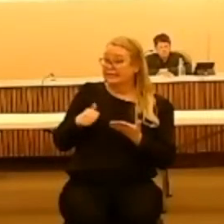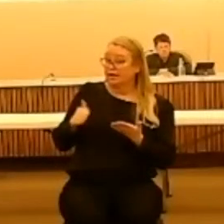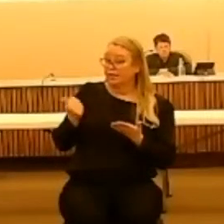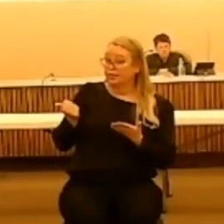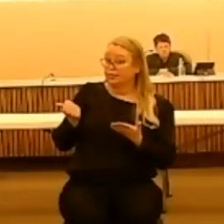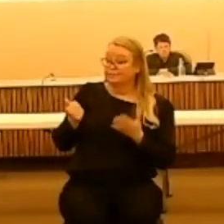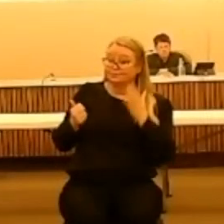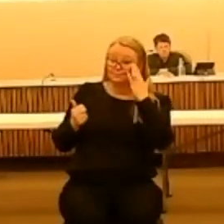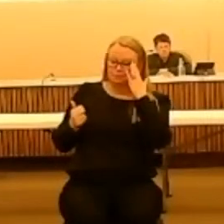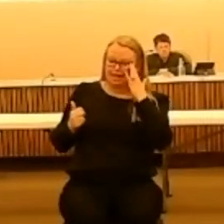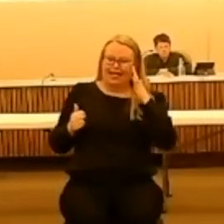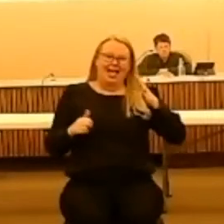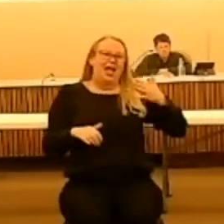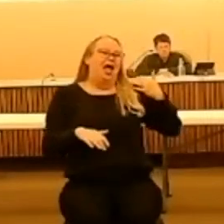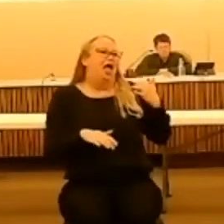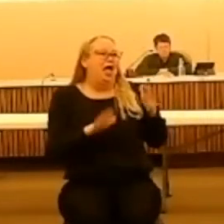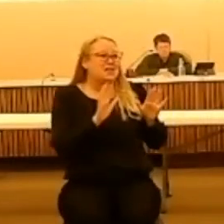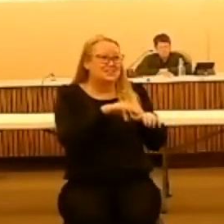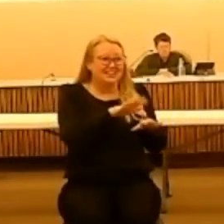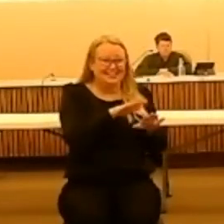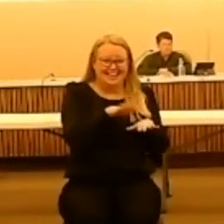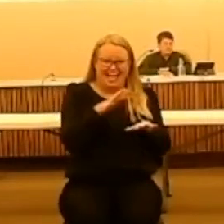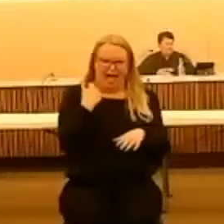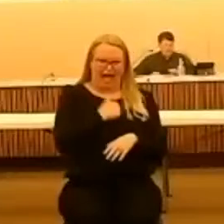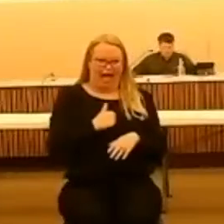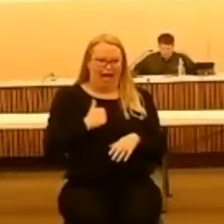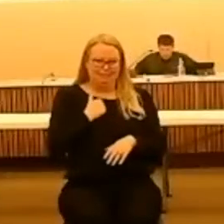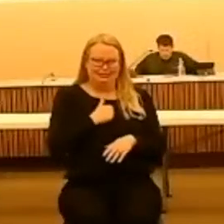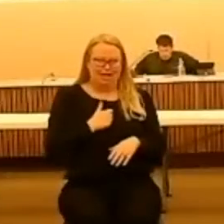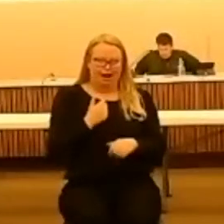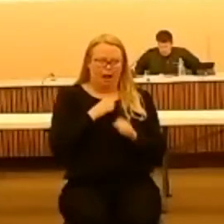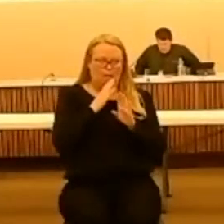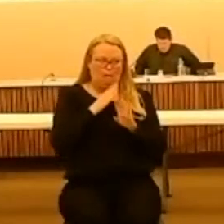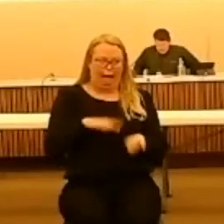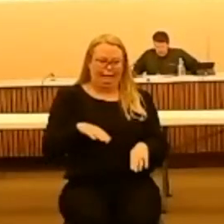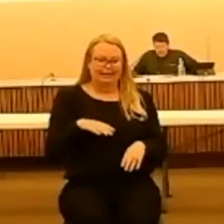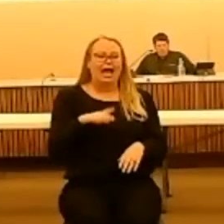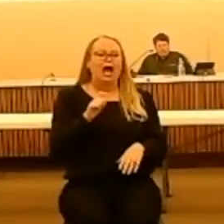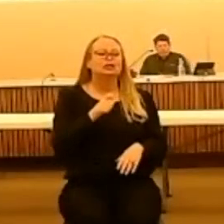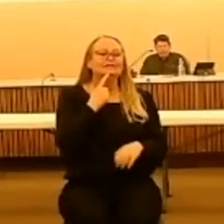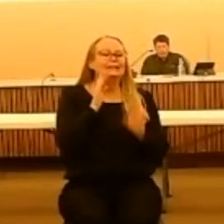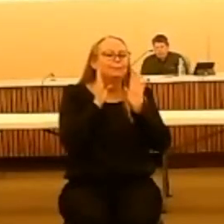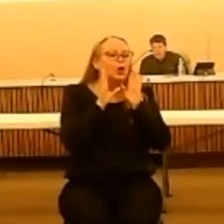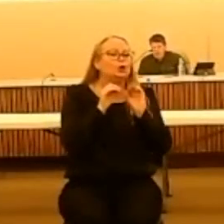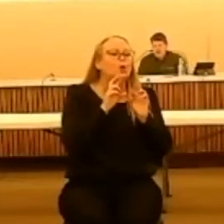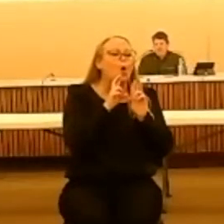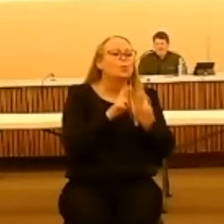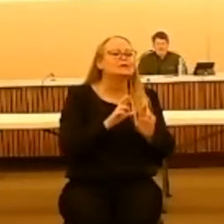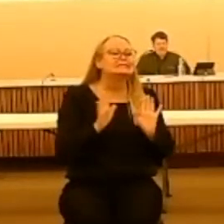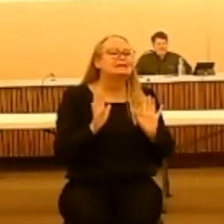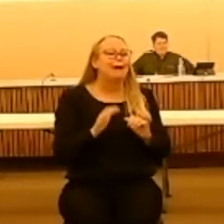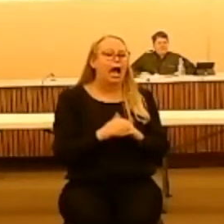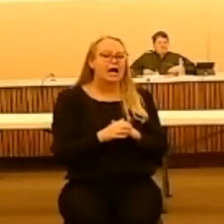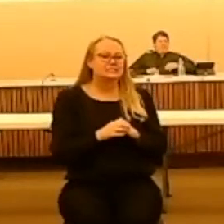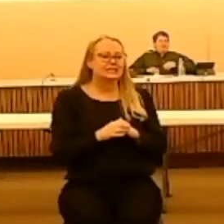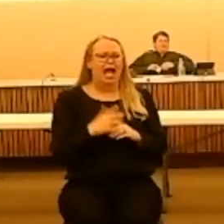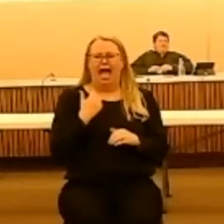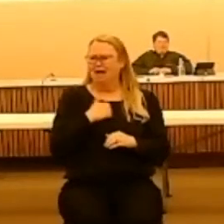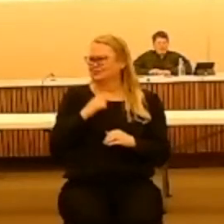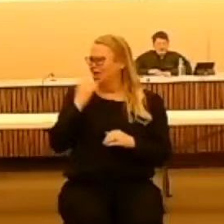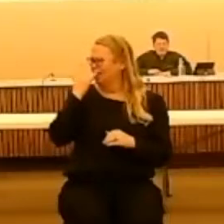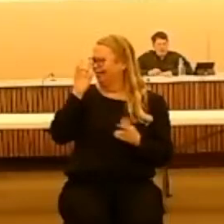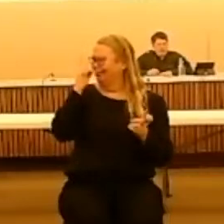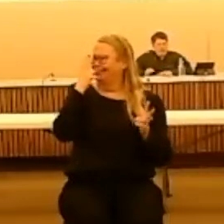Oh, I'm sorry. I was going with the no response means nothing. I'm sorry. We're not communicating very well